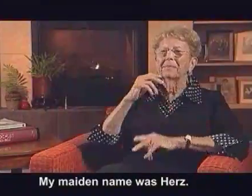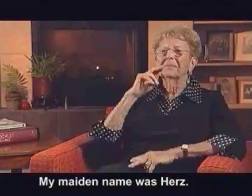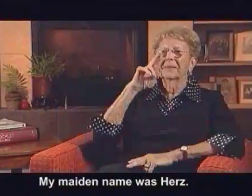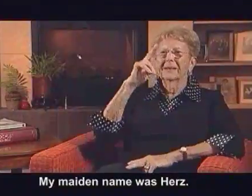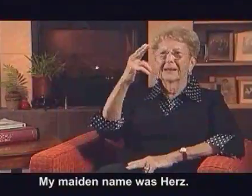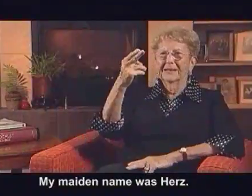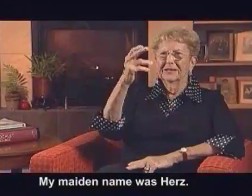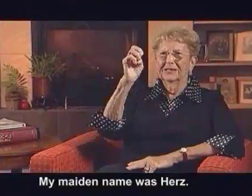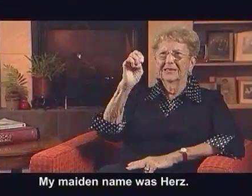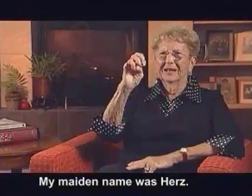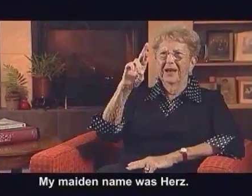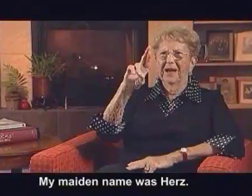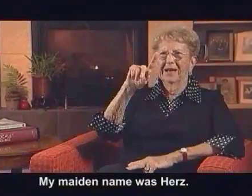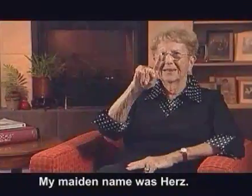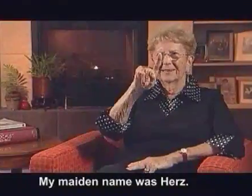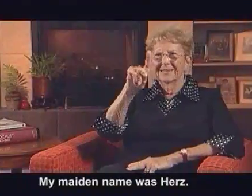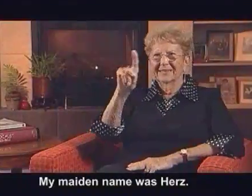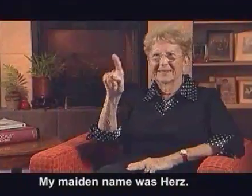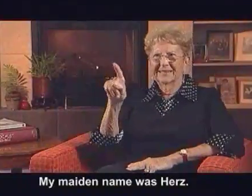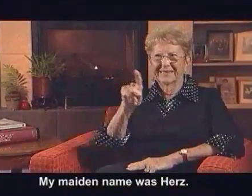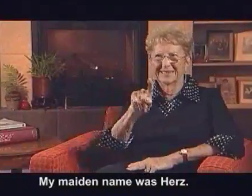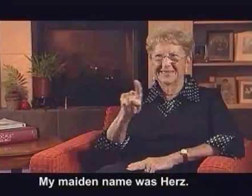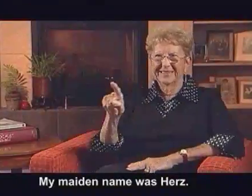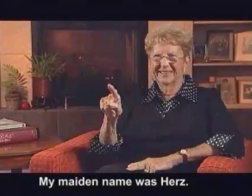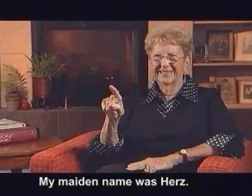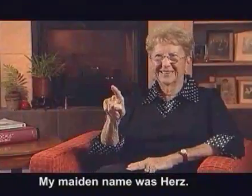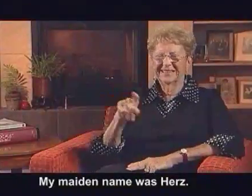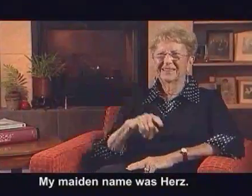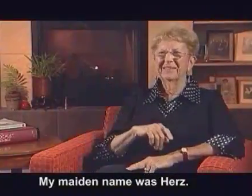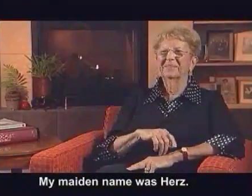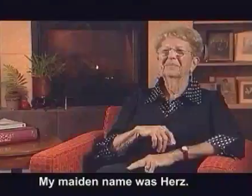My maiden name was Hertz.